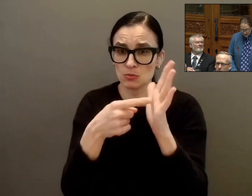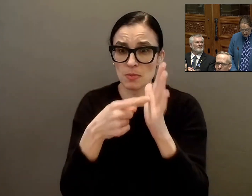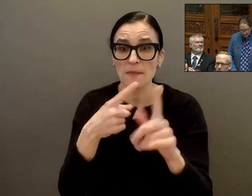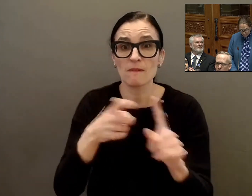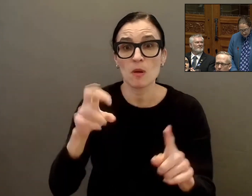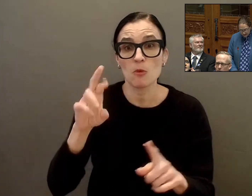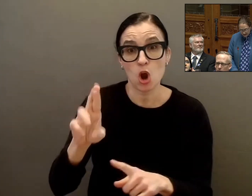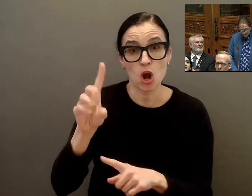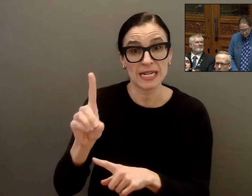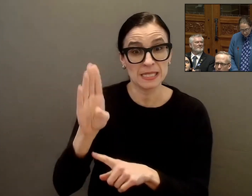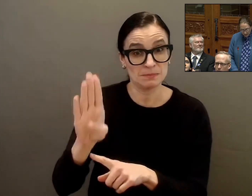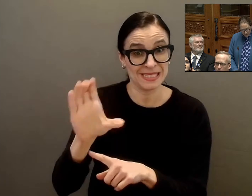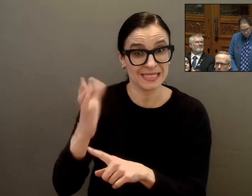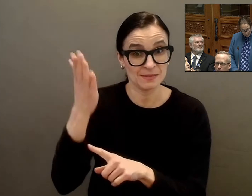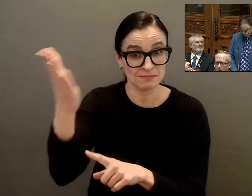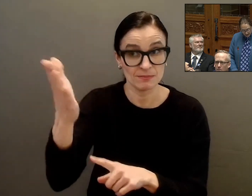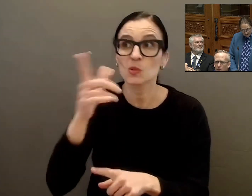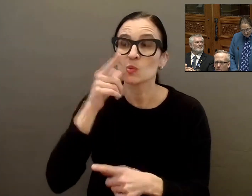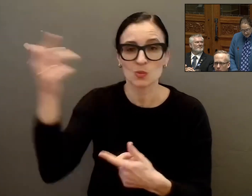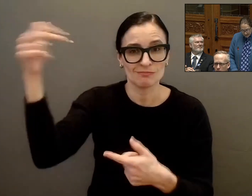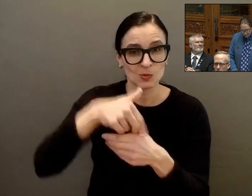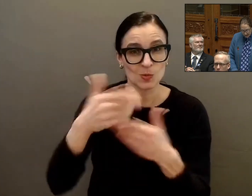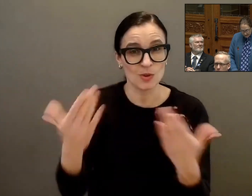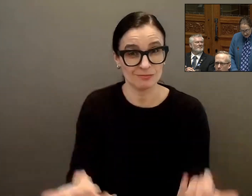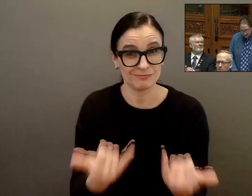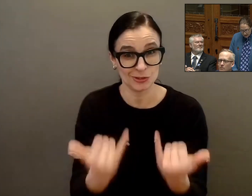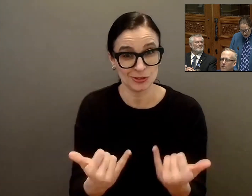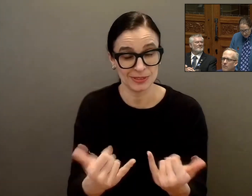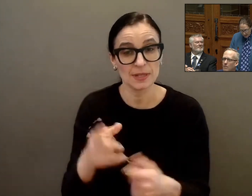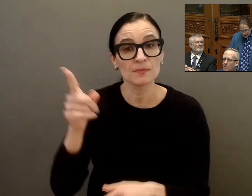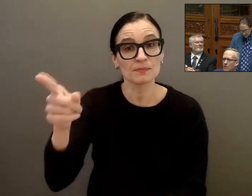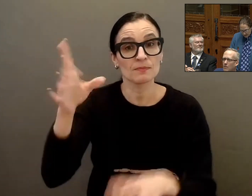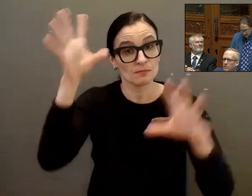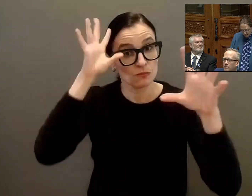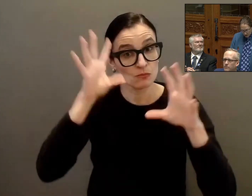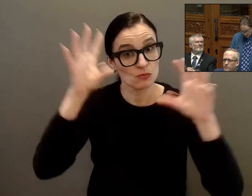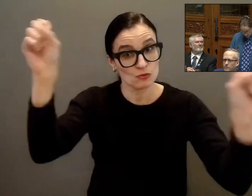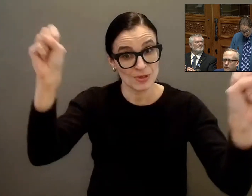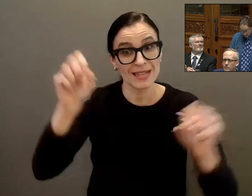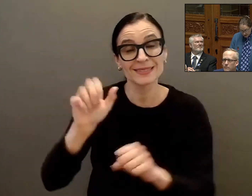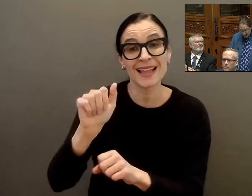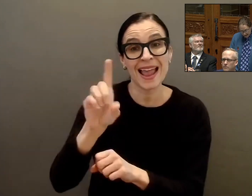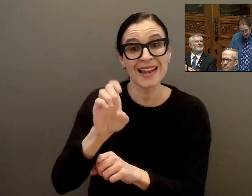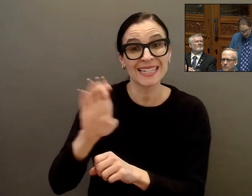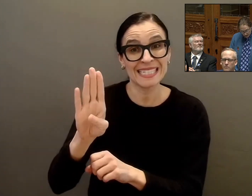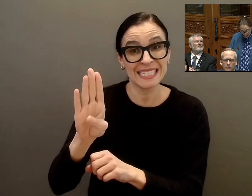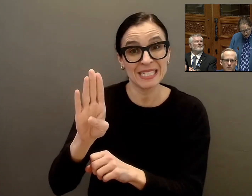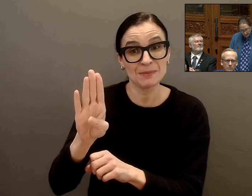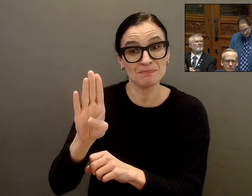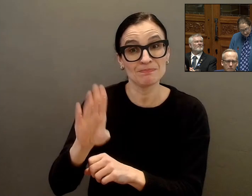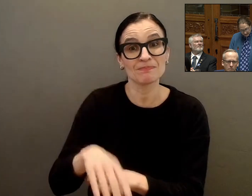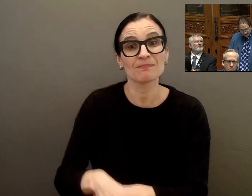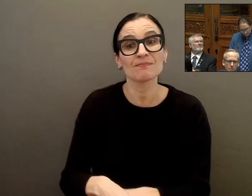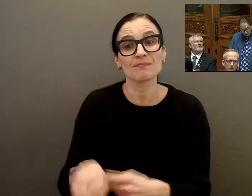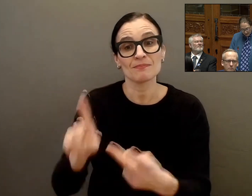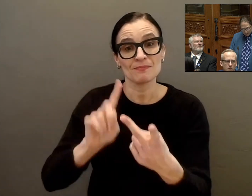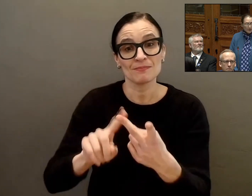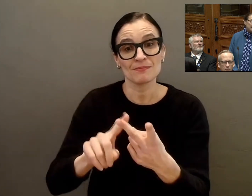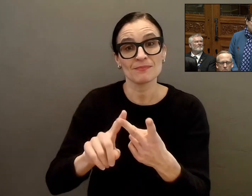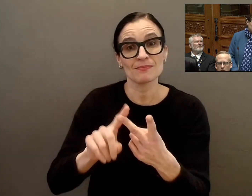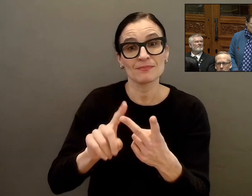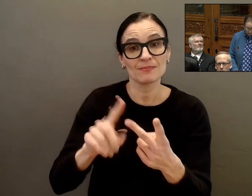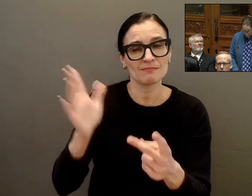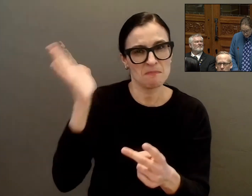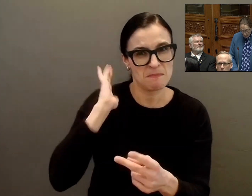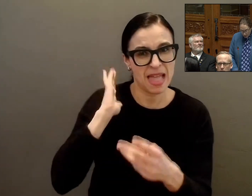joining us in the gallery today. The President, Adib Malis, the past President, Dr. Harris Anzinger, and the Executive Director